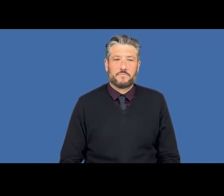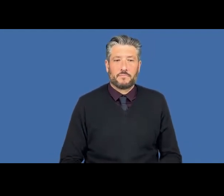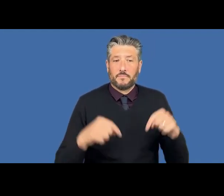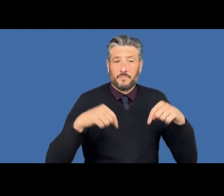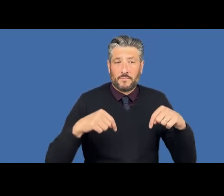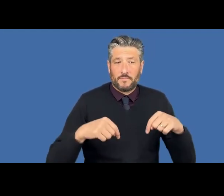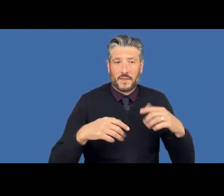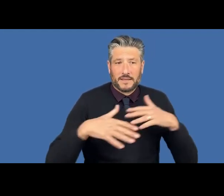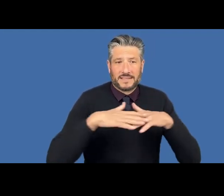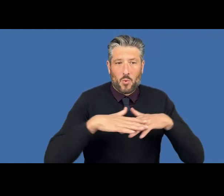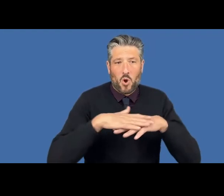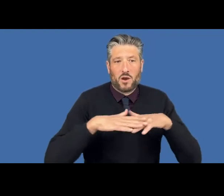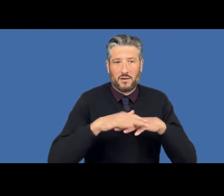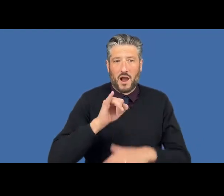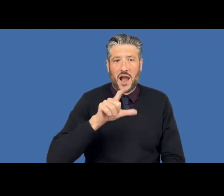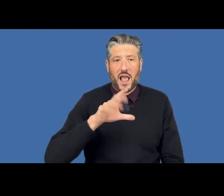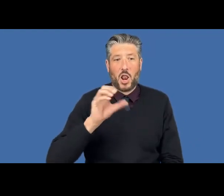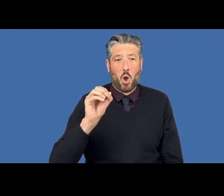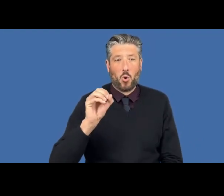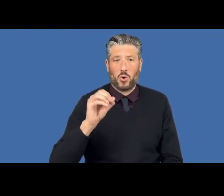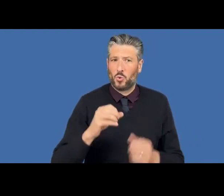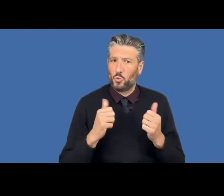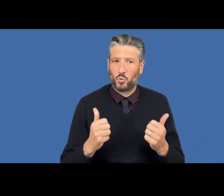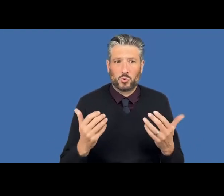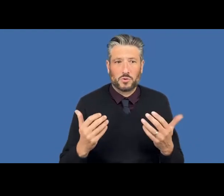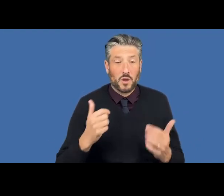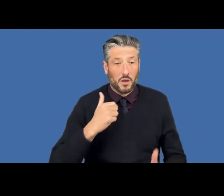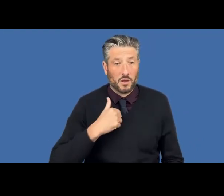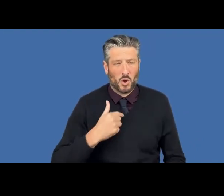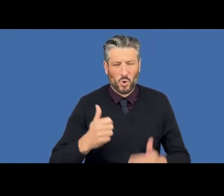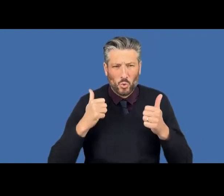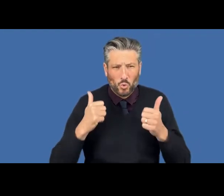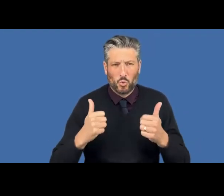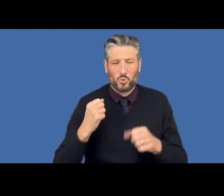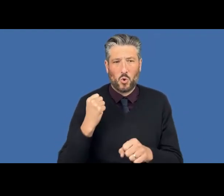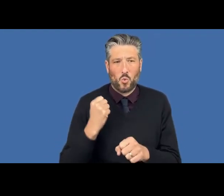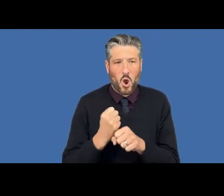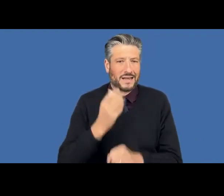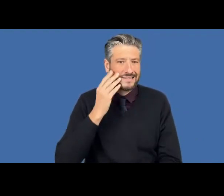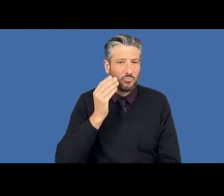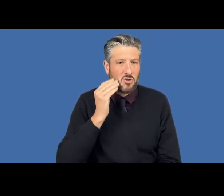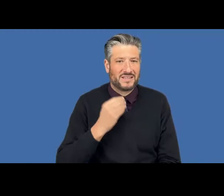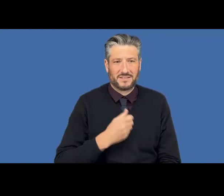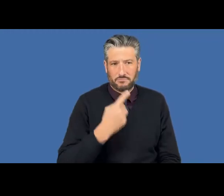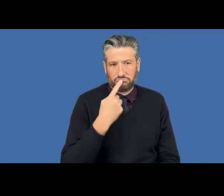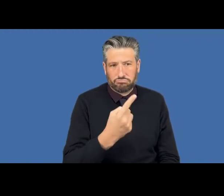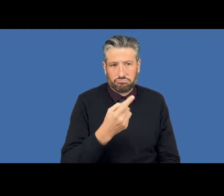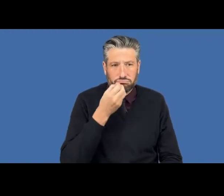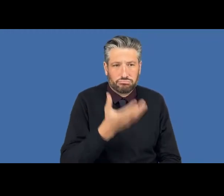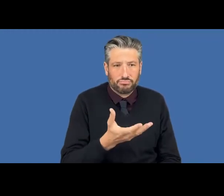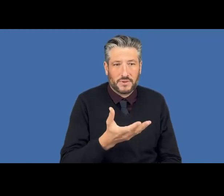ILO GBDN is for sharing that best practice, and also to a certain extent creating leverage, because